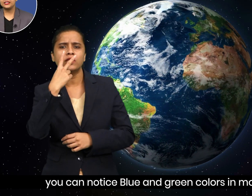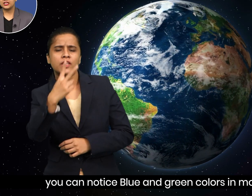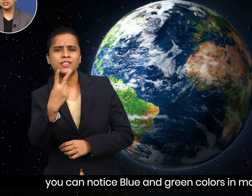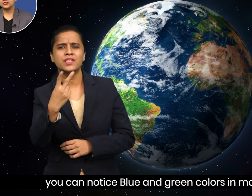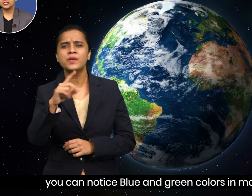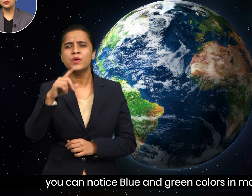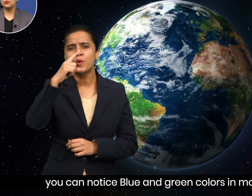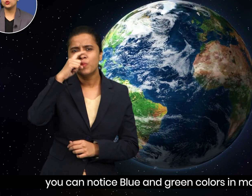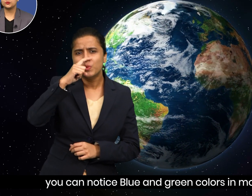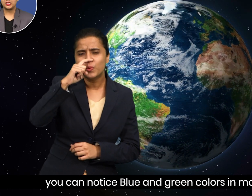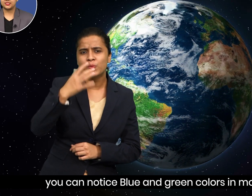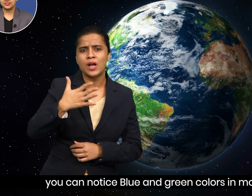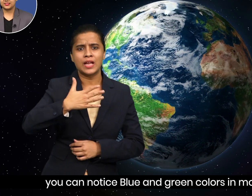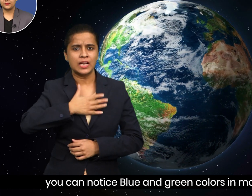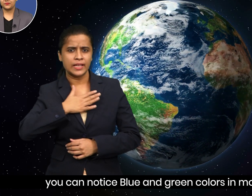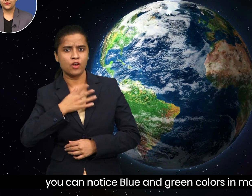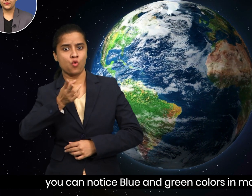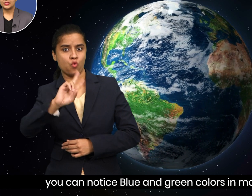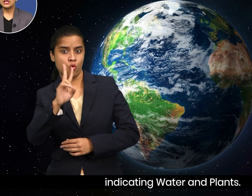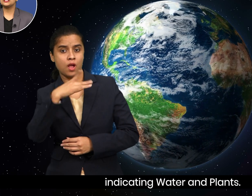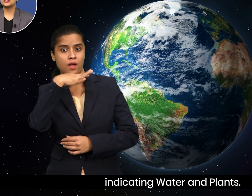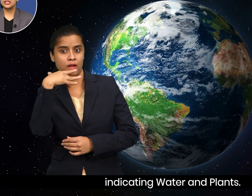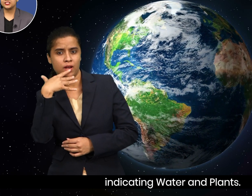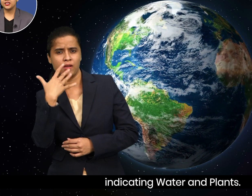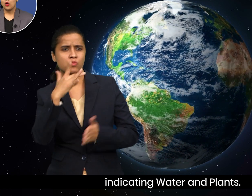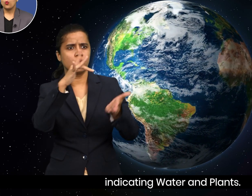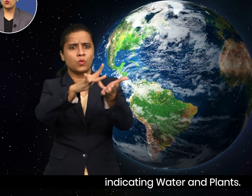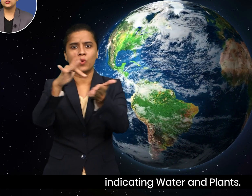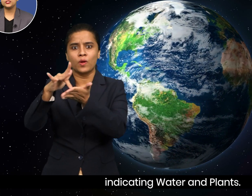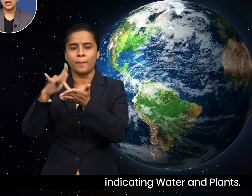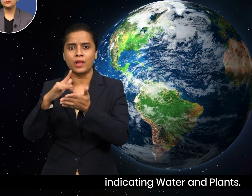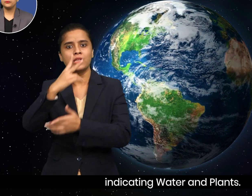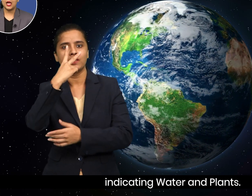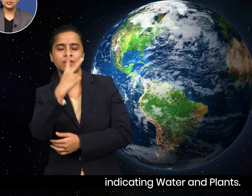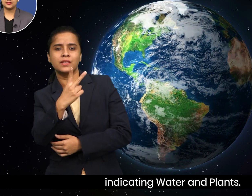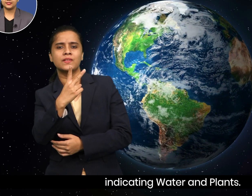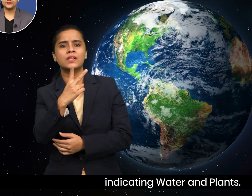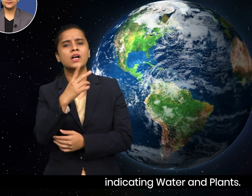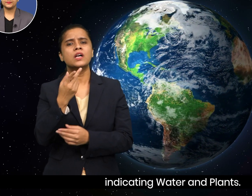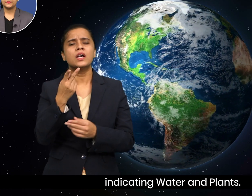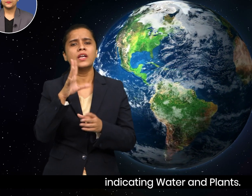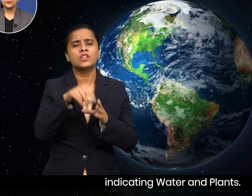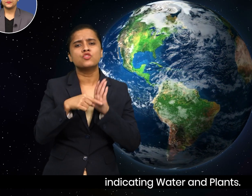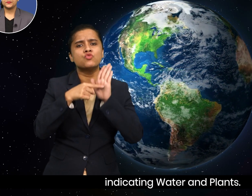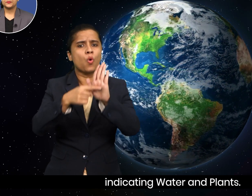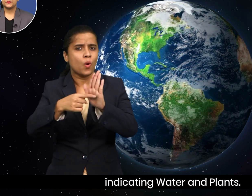and green colors in most places, indicating water and plants.